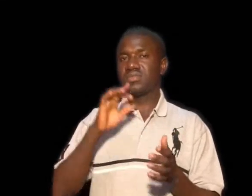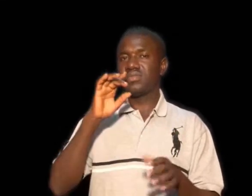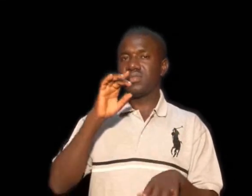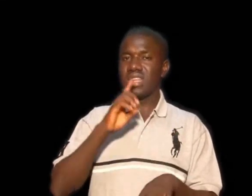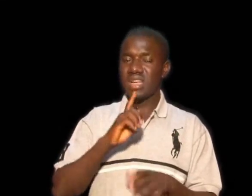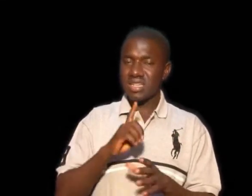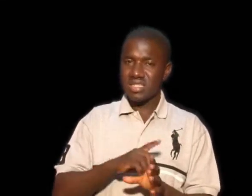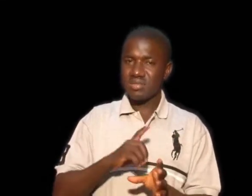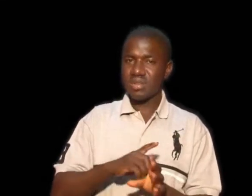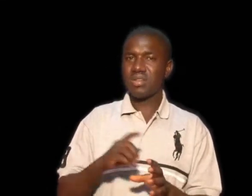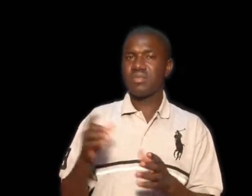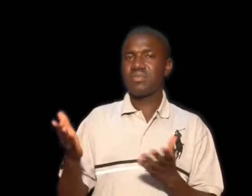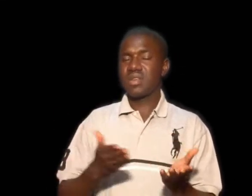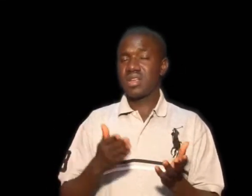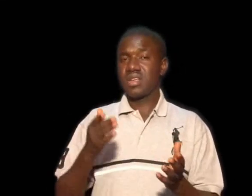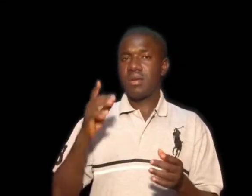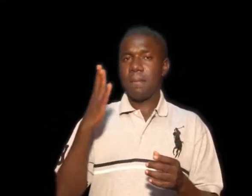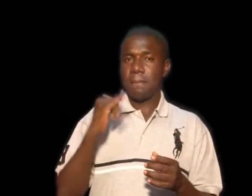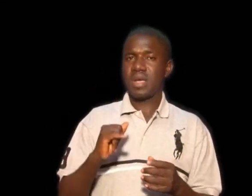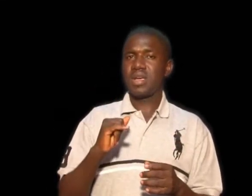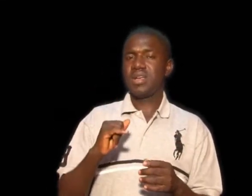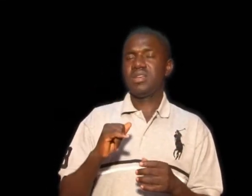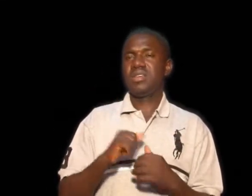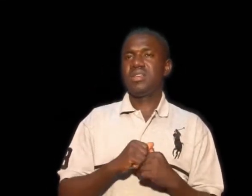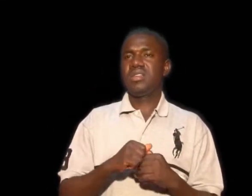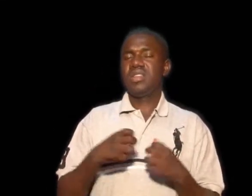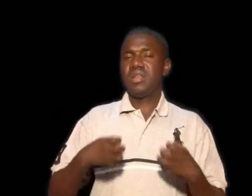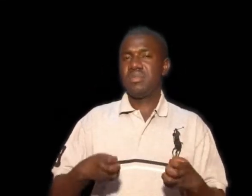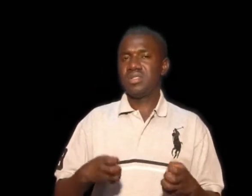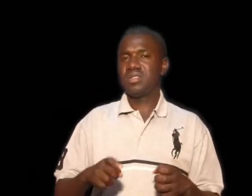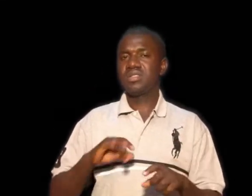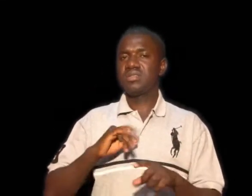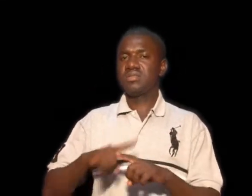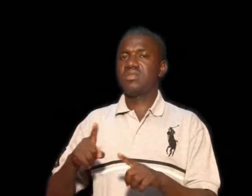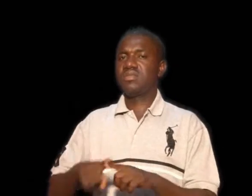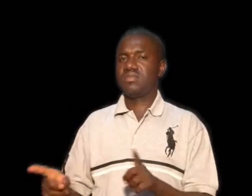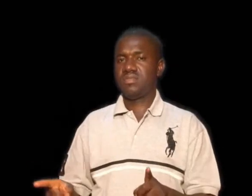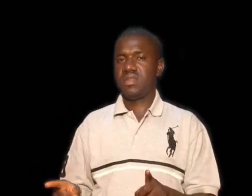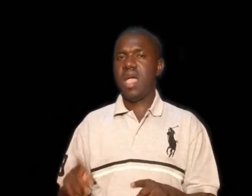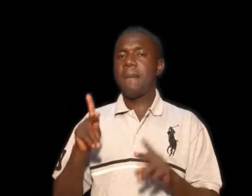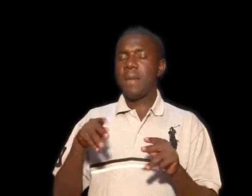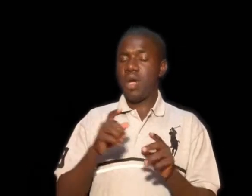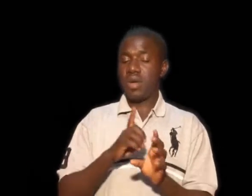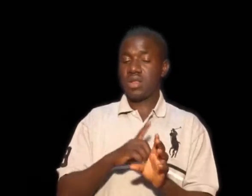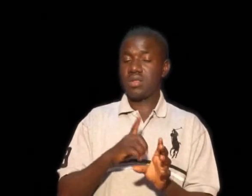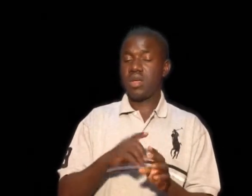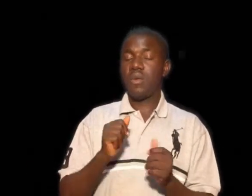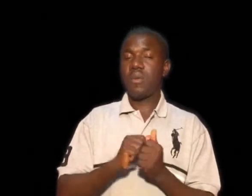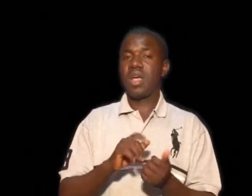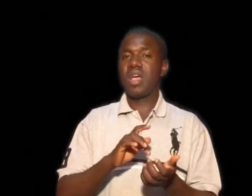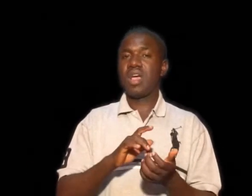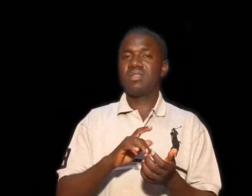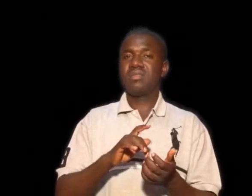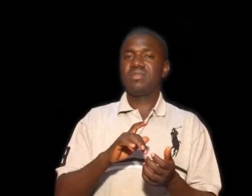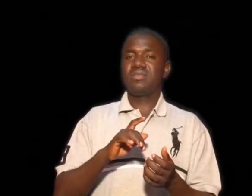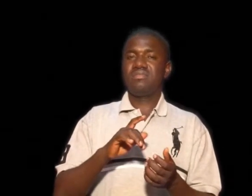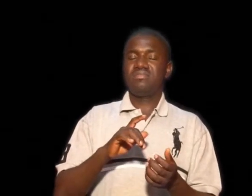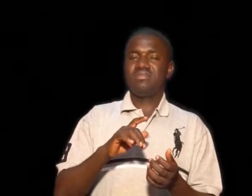leprosy varies between individuals. As such, persons with disability caused by leprosy should be treated with